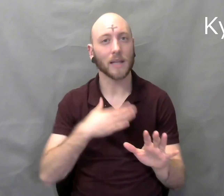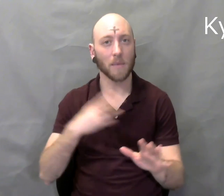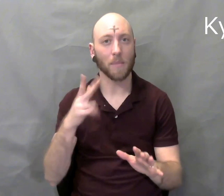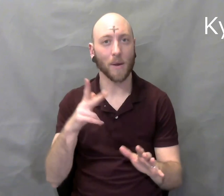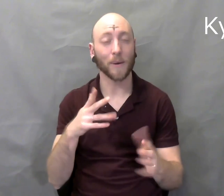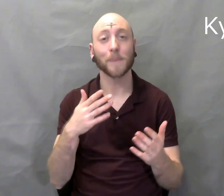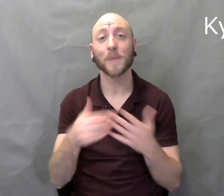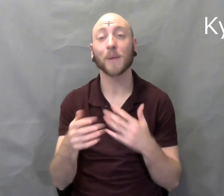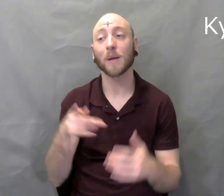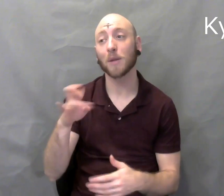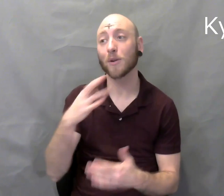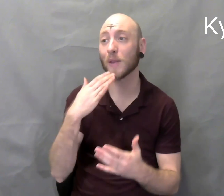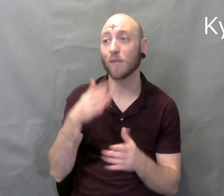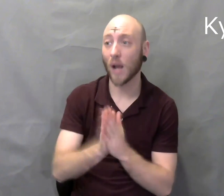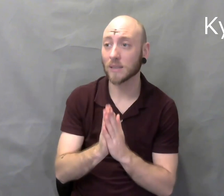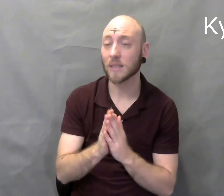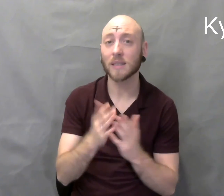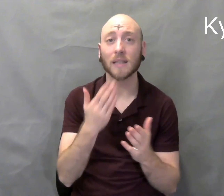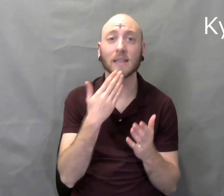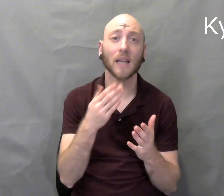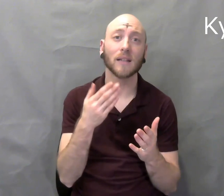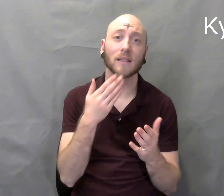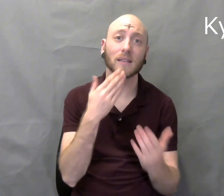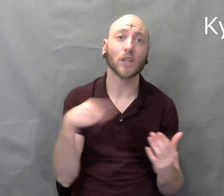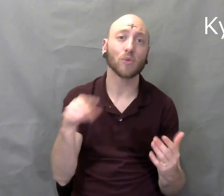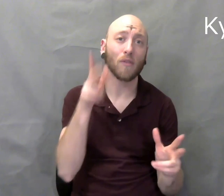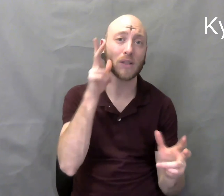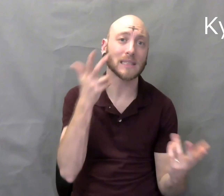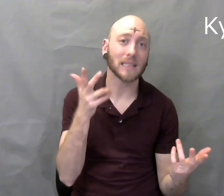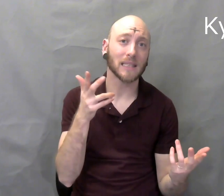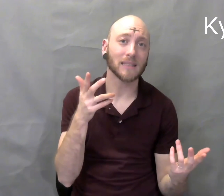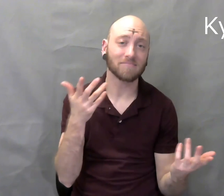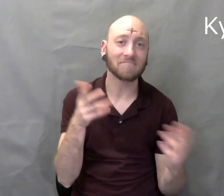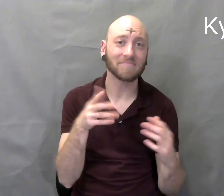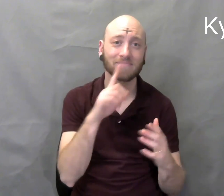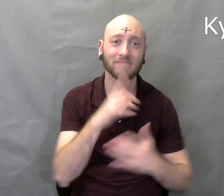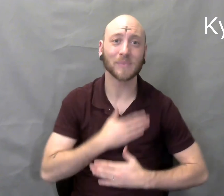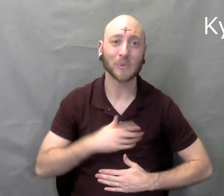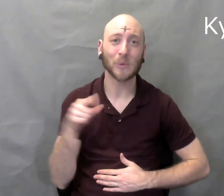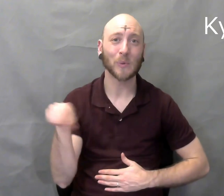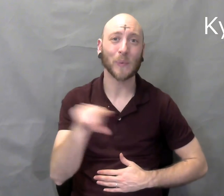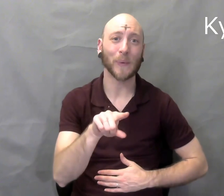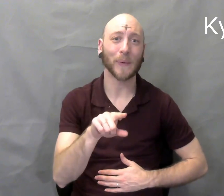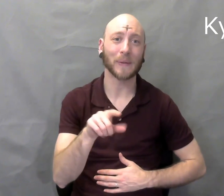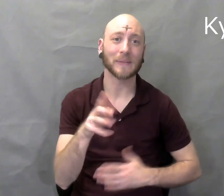Peter, thanks for asking me to share. Thanks for you guys listening to me ramble on. I appreciate all of you here.